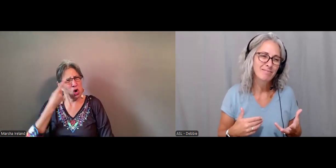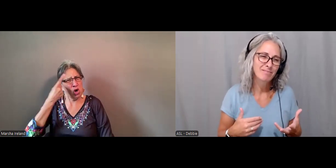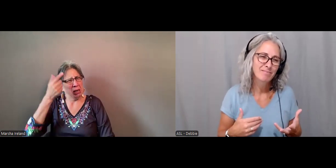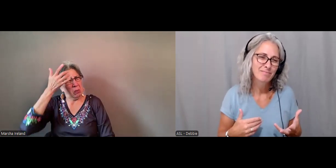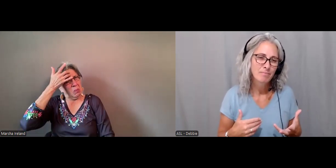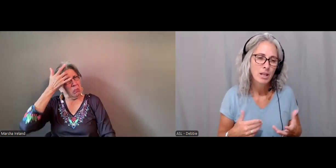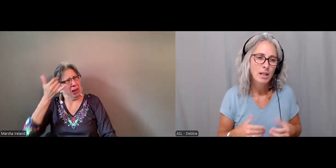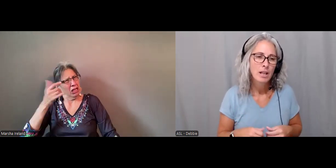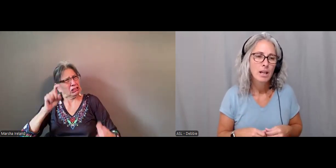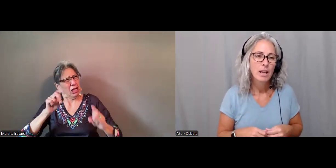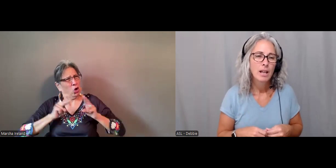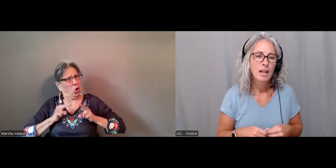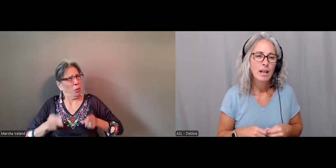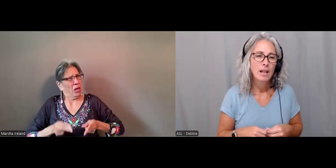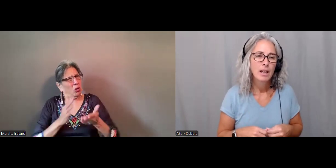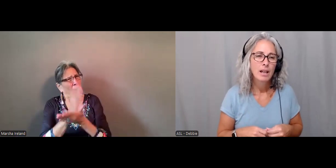pity.